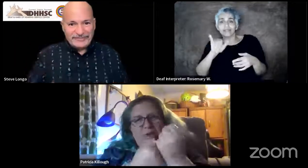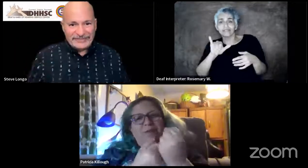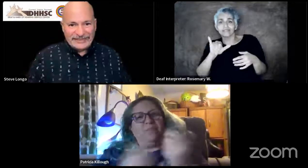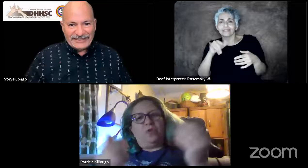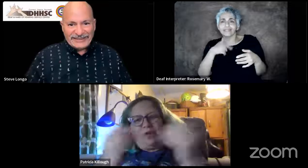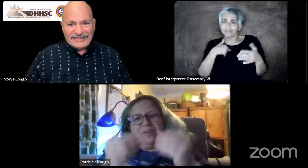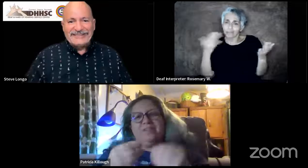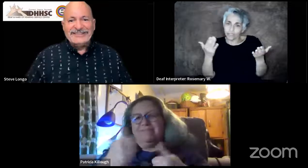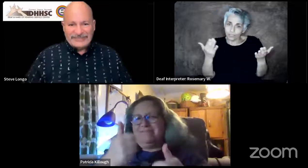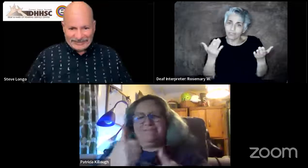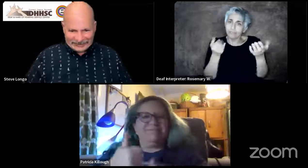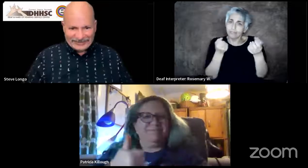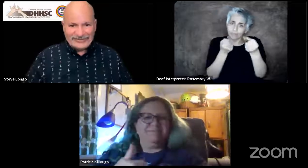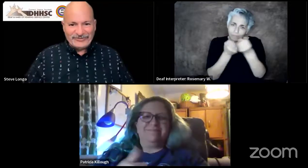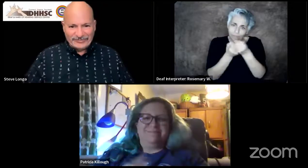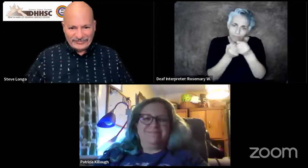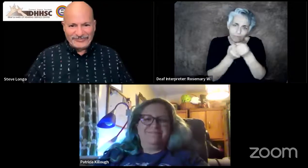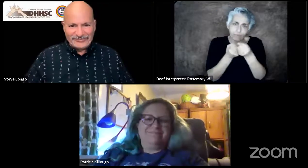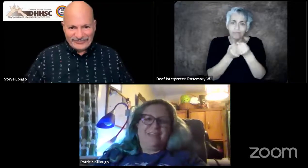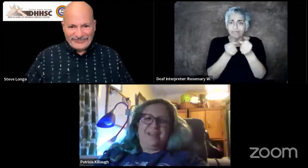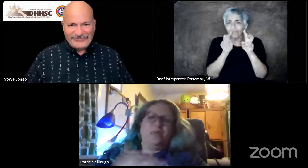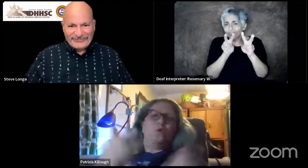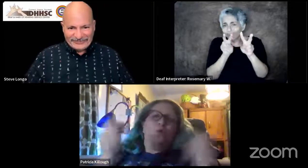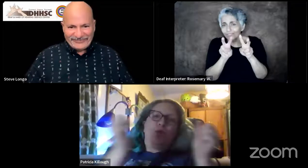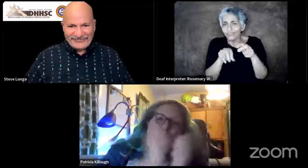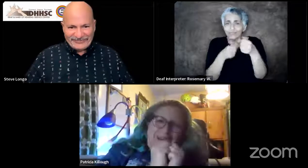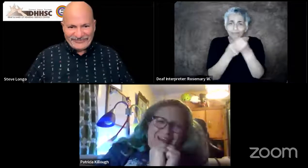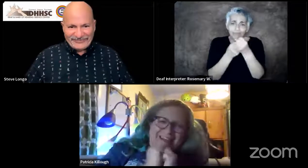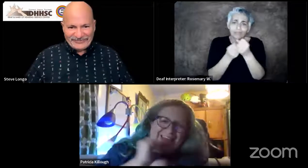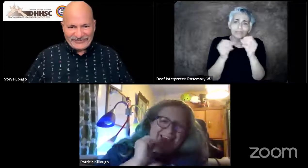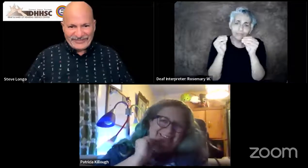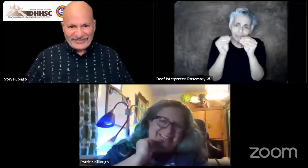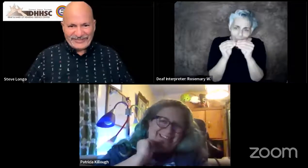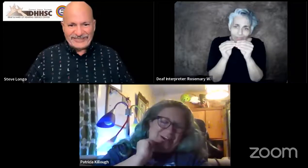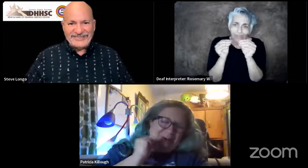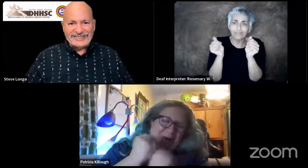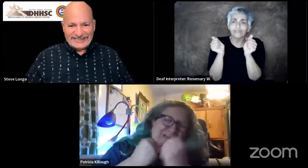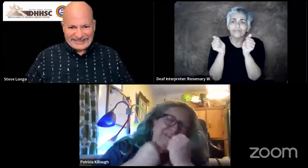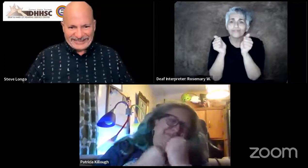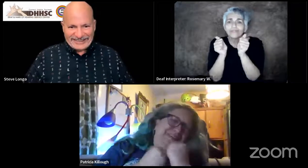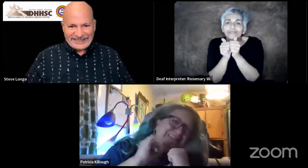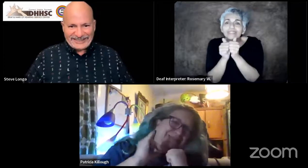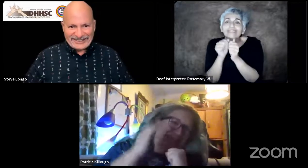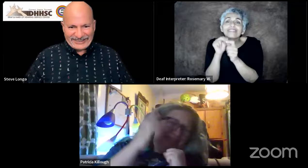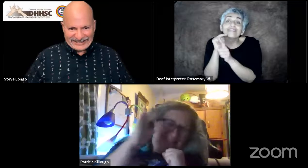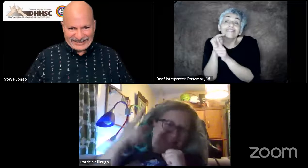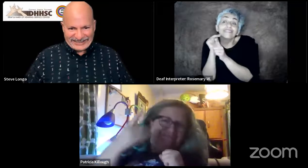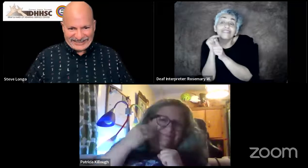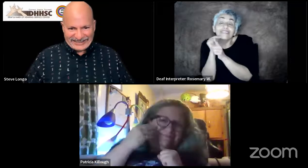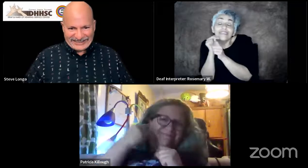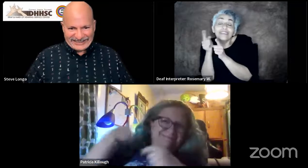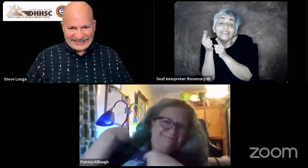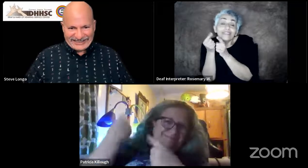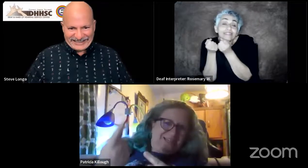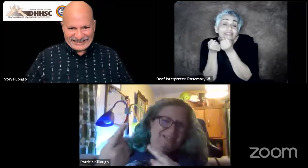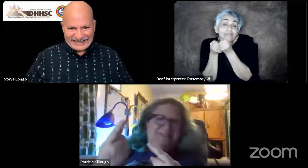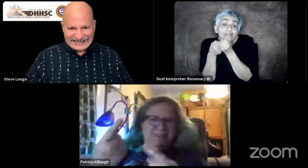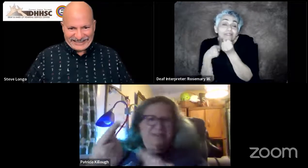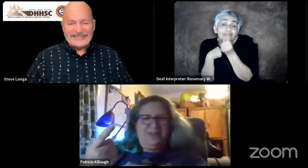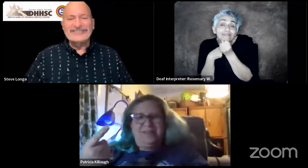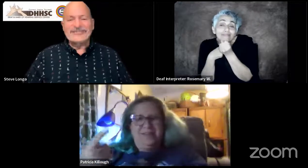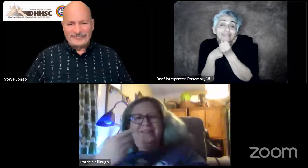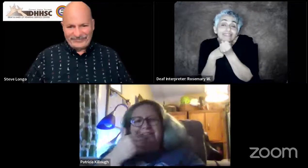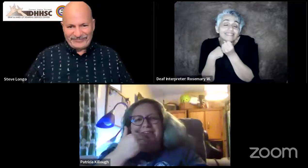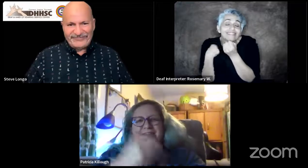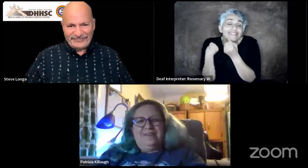very much look forward to supporting in this role and working together with Nicole. I